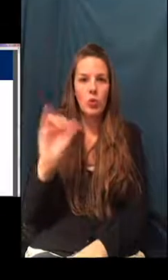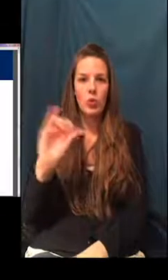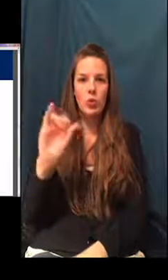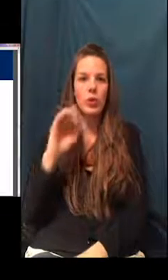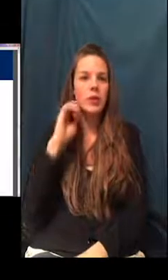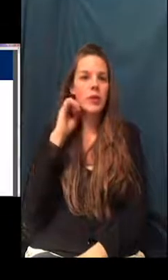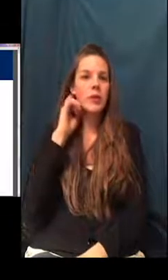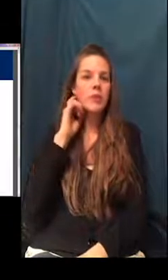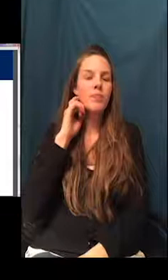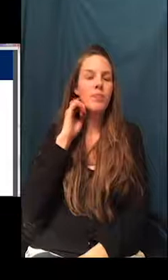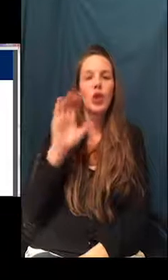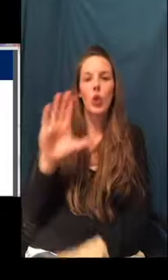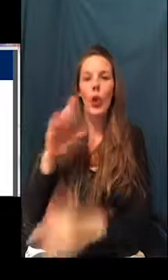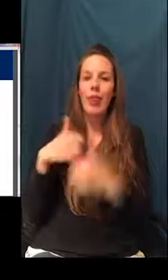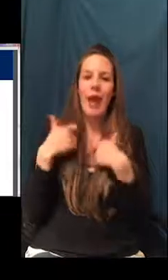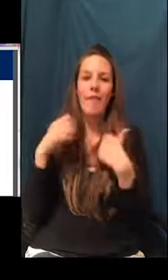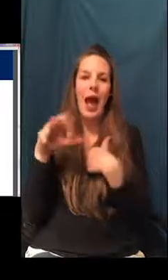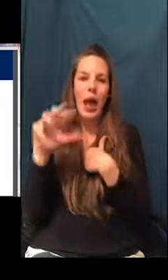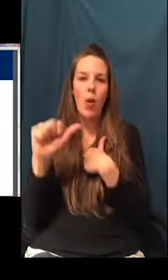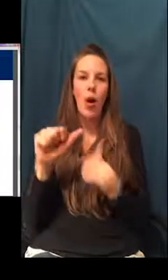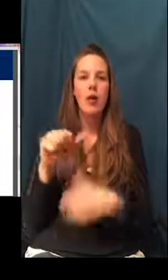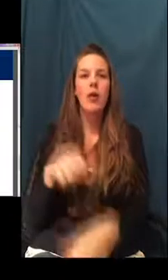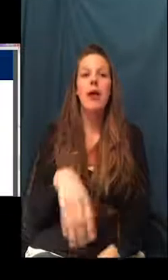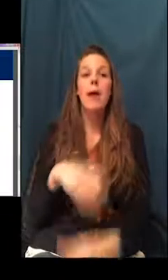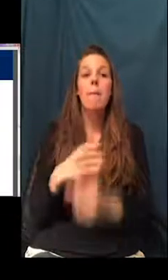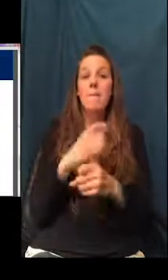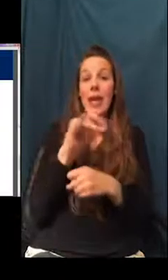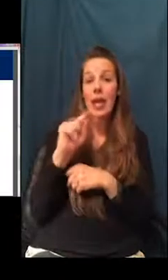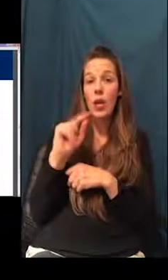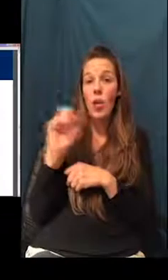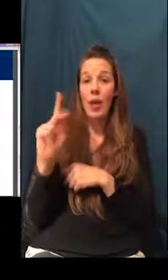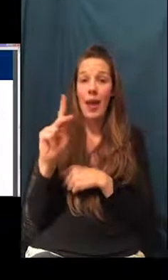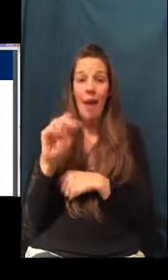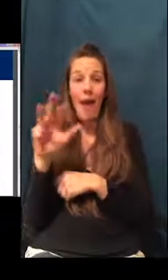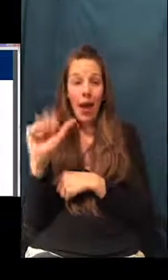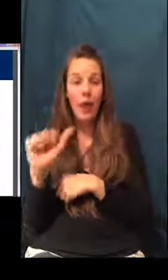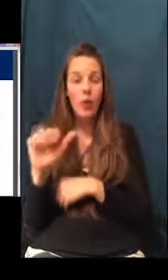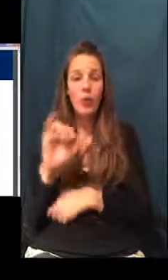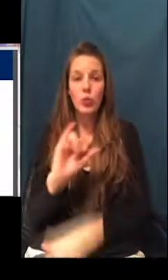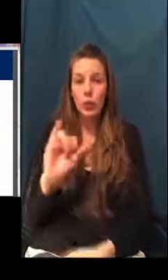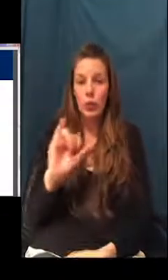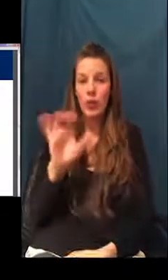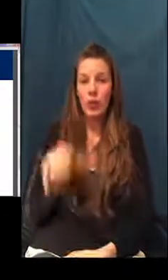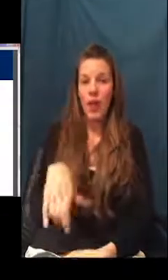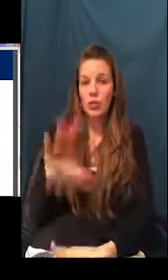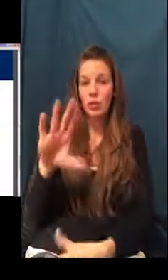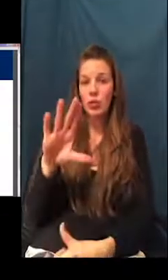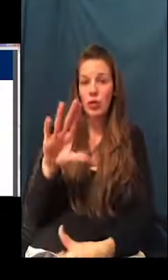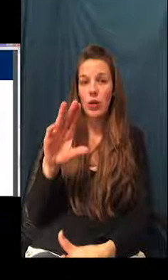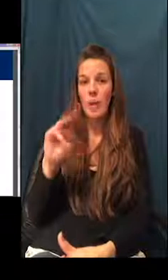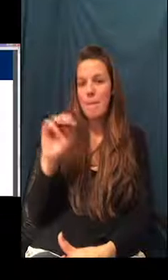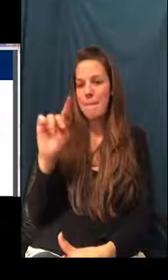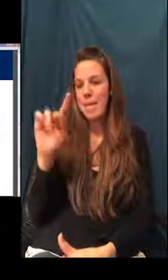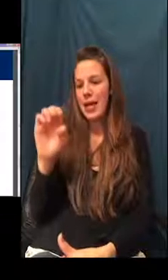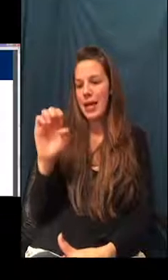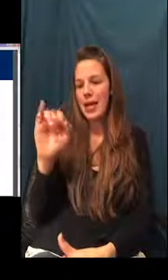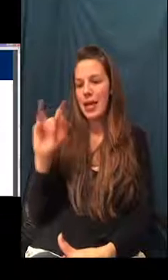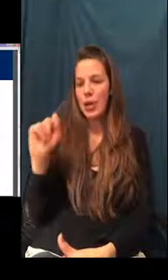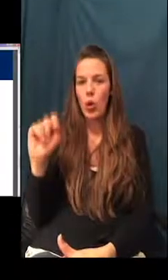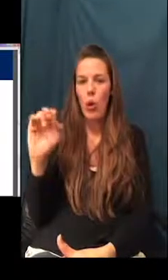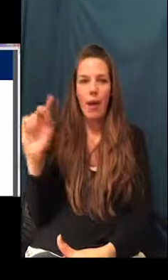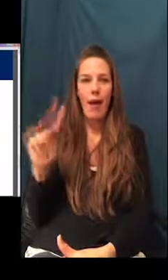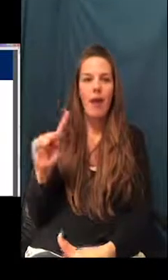Iowa. Make It Okay in Iowa is also a resource available. And the Iowa Healthiest State Initiative